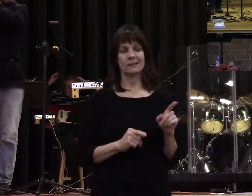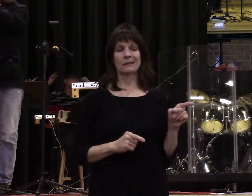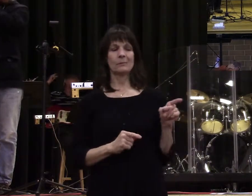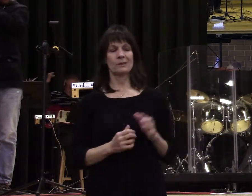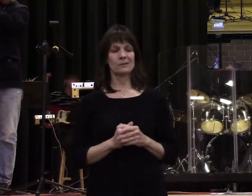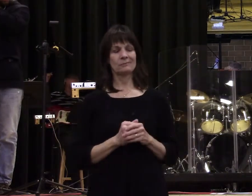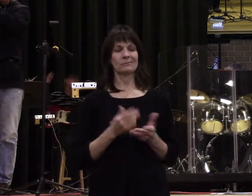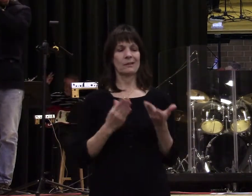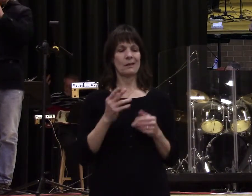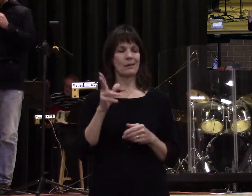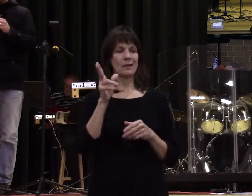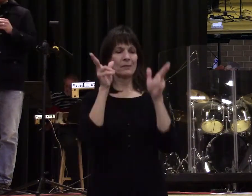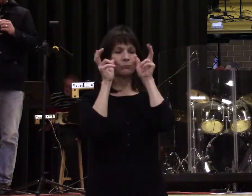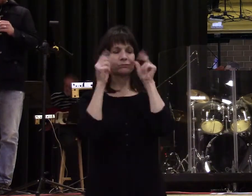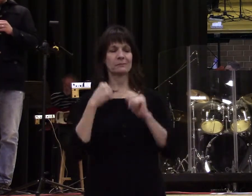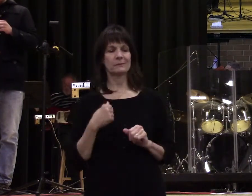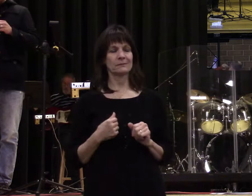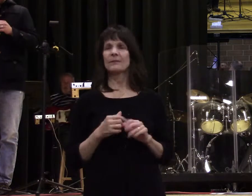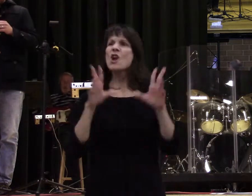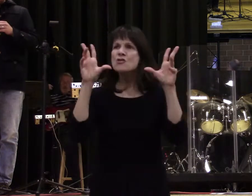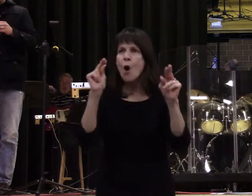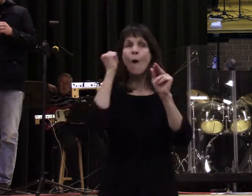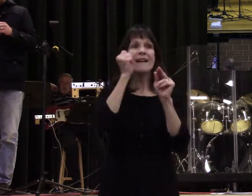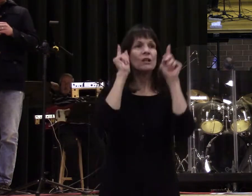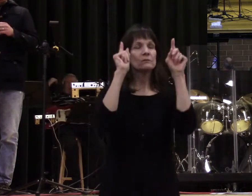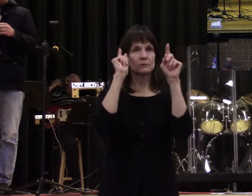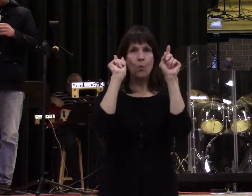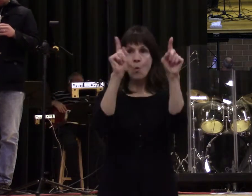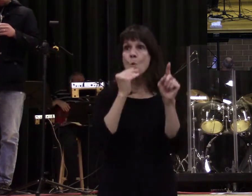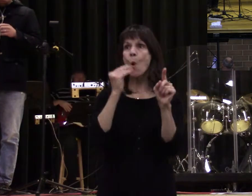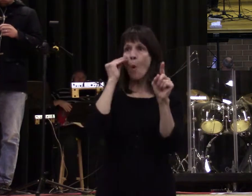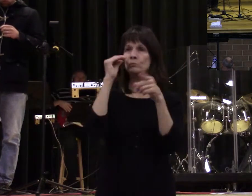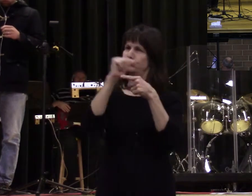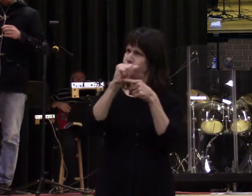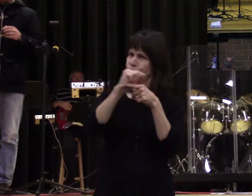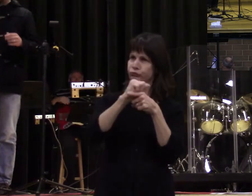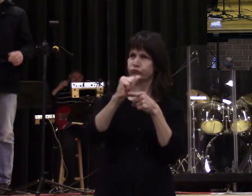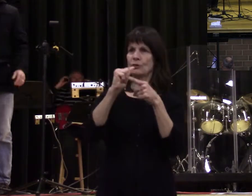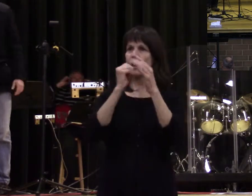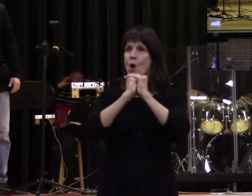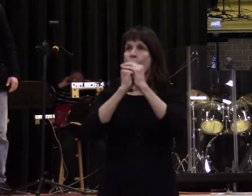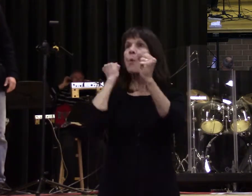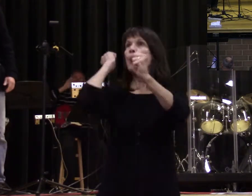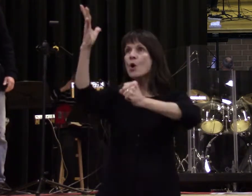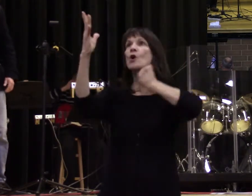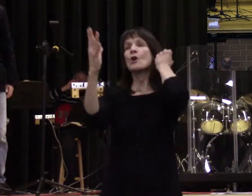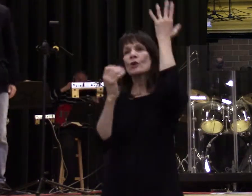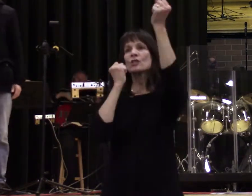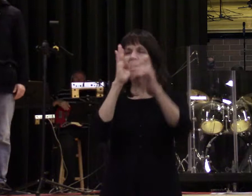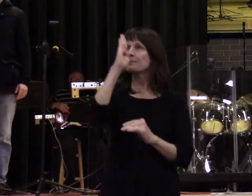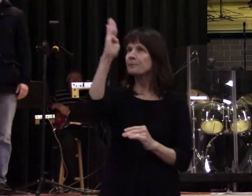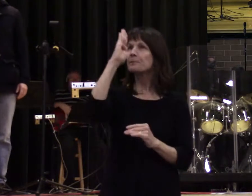You need to go home. And every day you need to practice becoming a worshiper. You need to practice making your worship